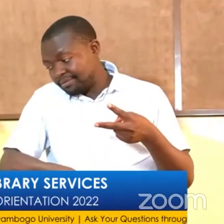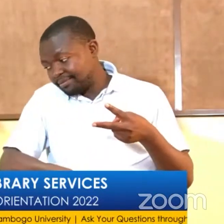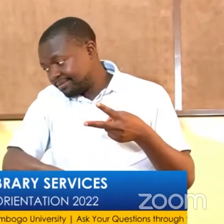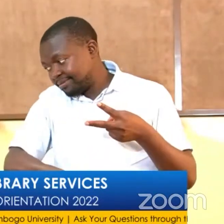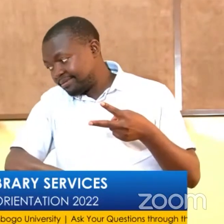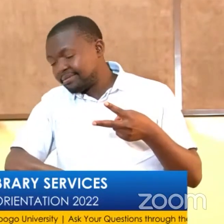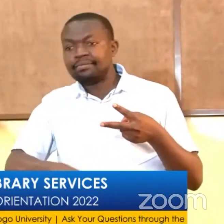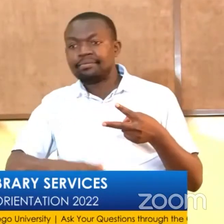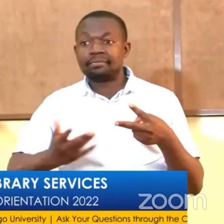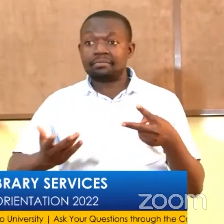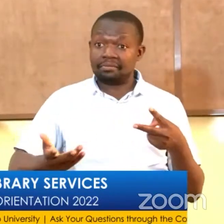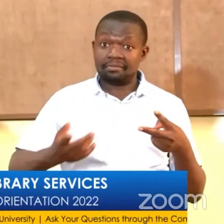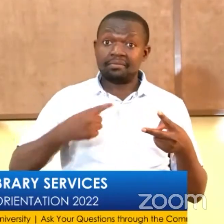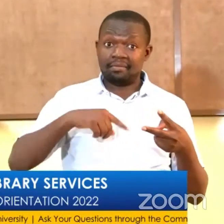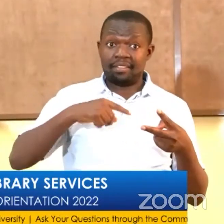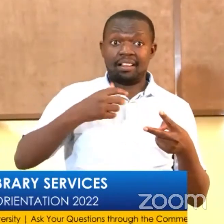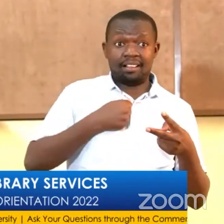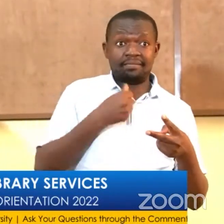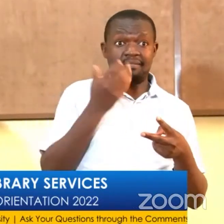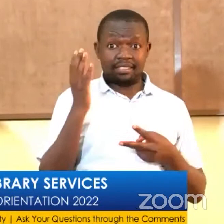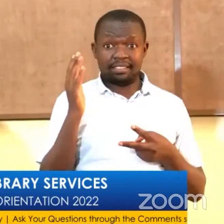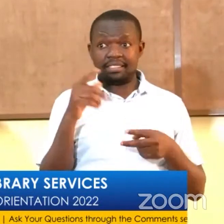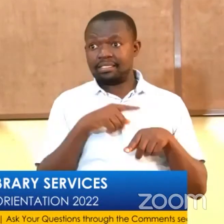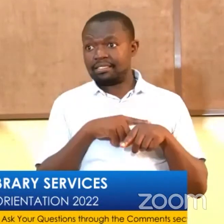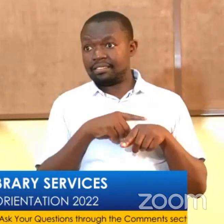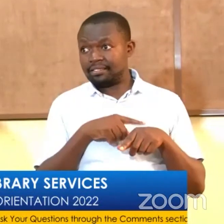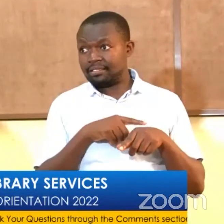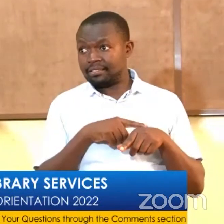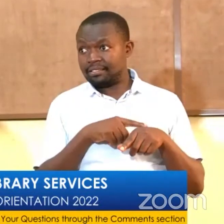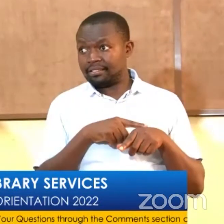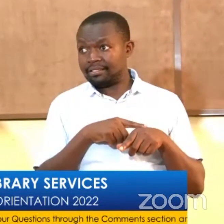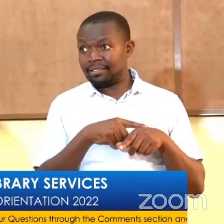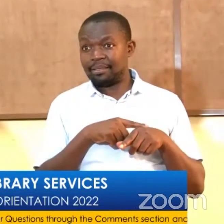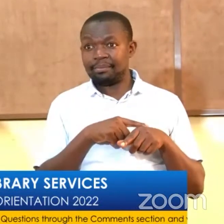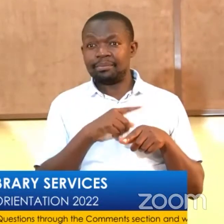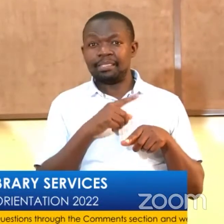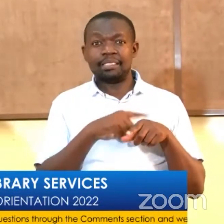Shall we have lectures during Valentine?